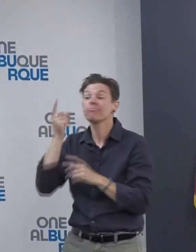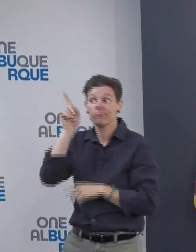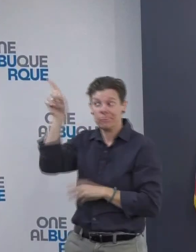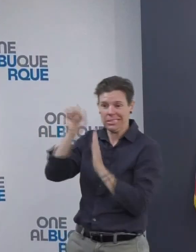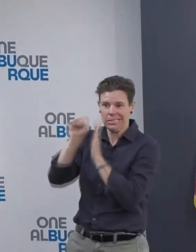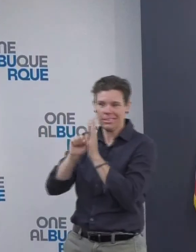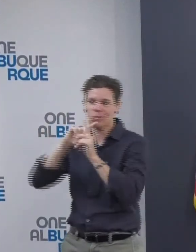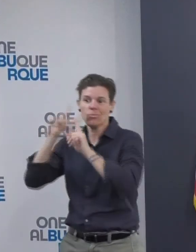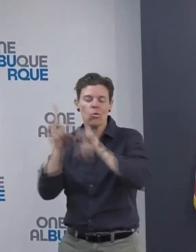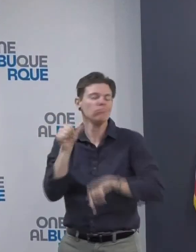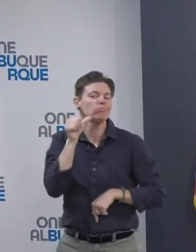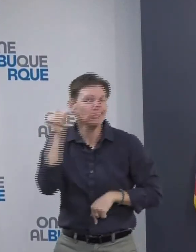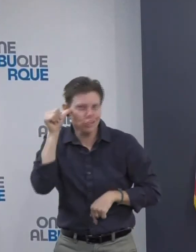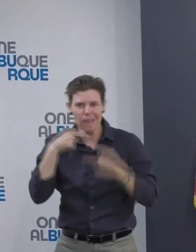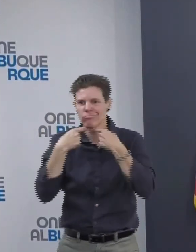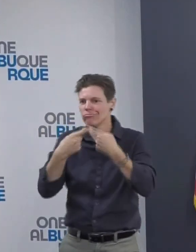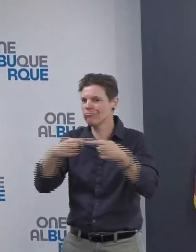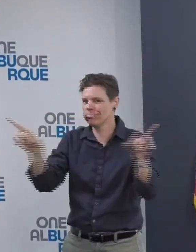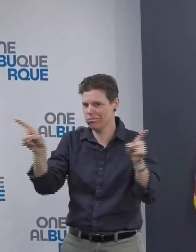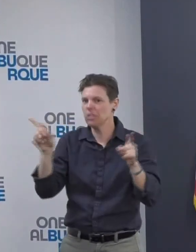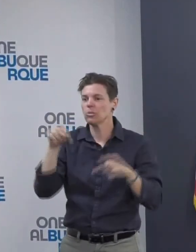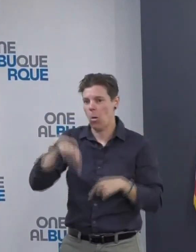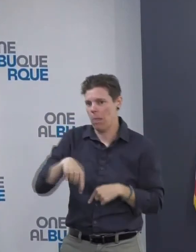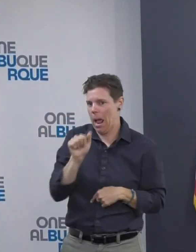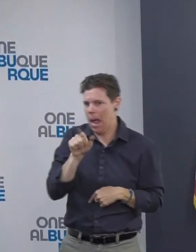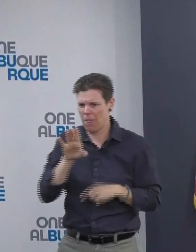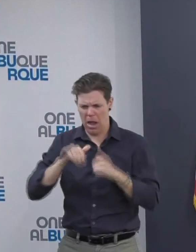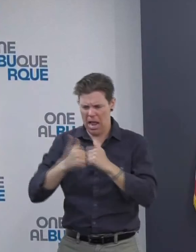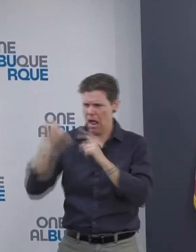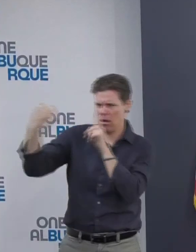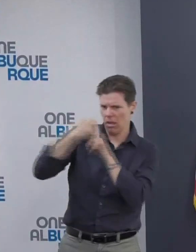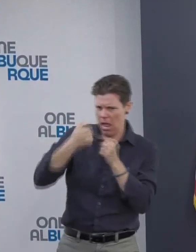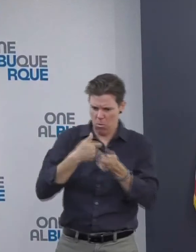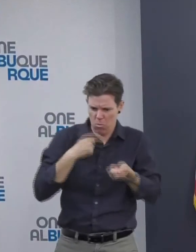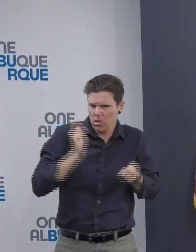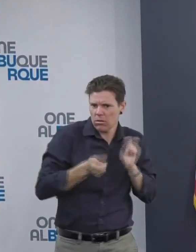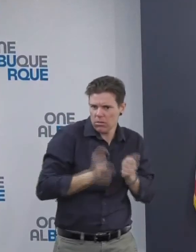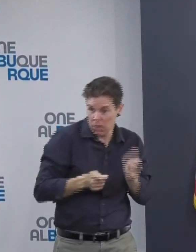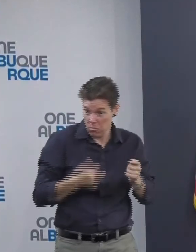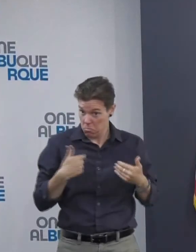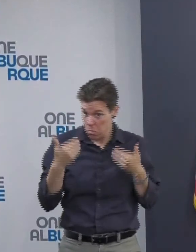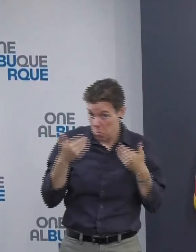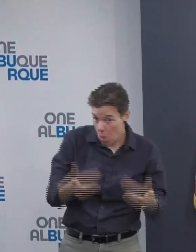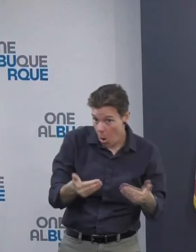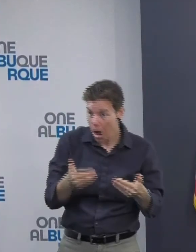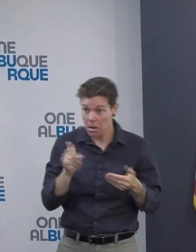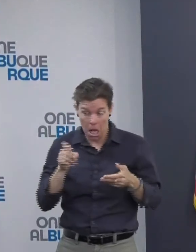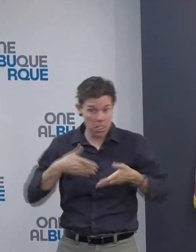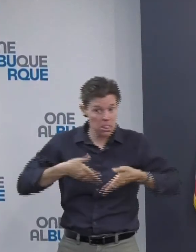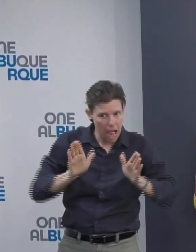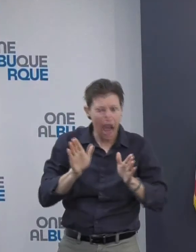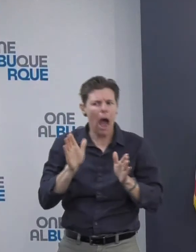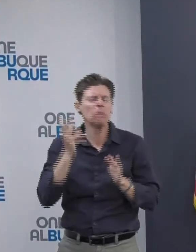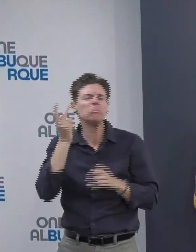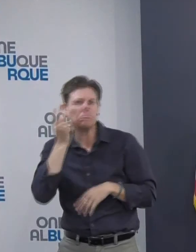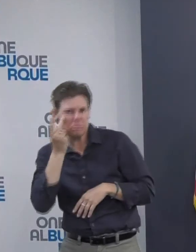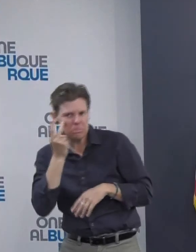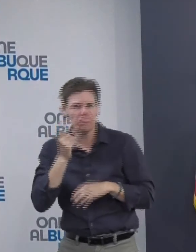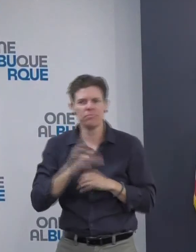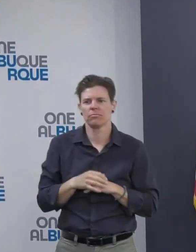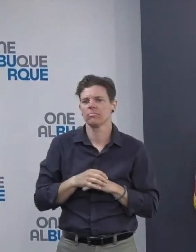allow it, whether we're not, how we're going to do it. So we're going to be going over that today with our Director of Planning, Brendan